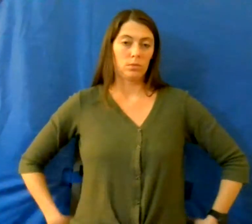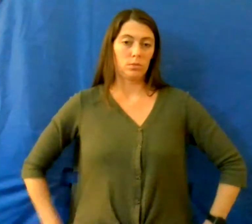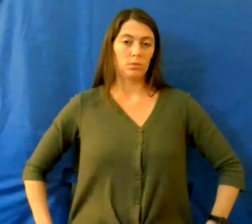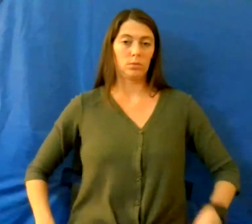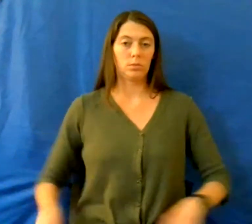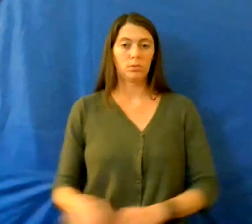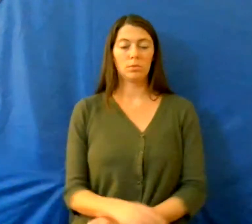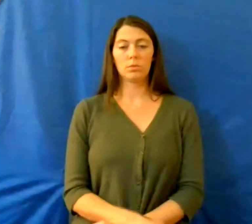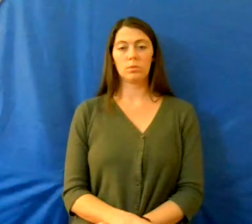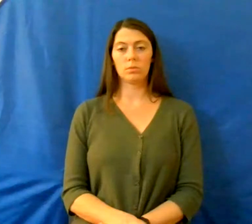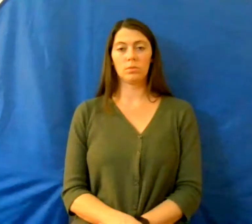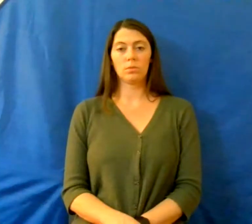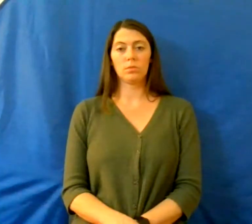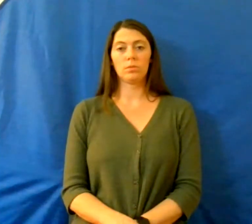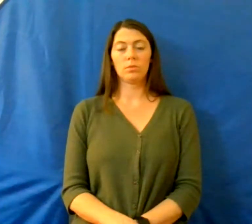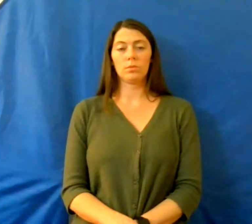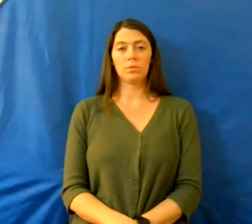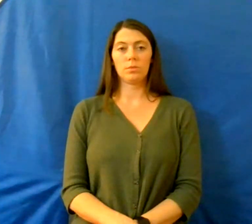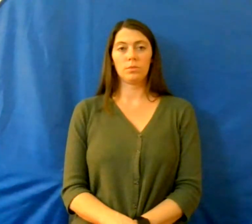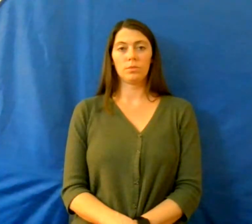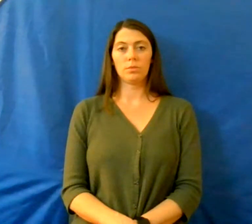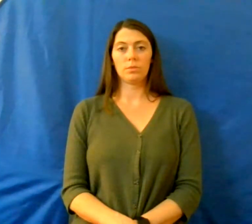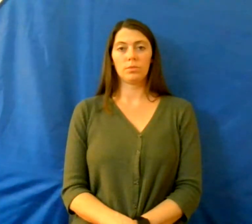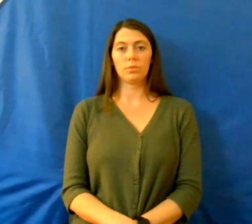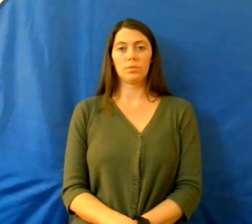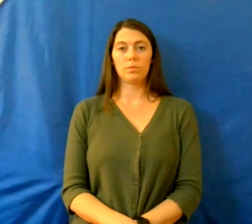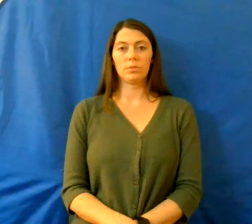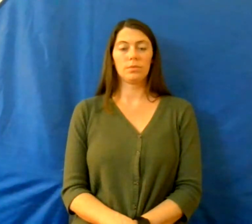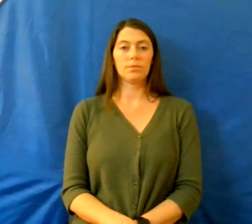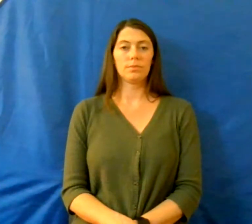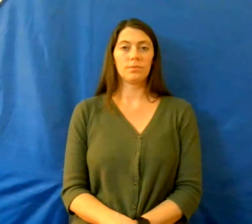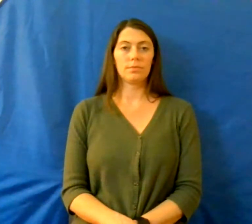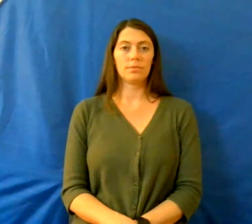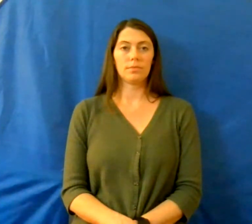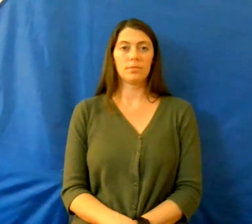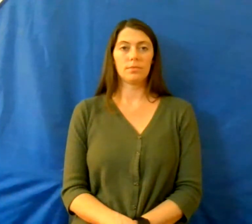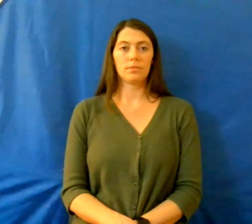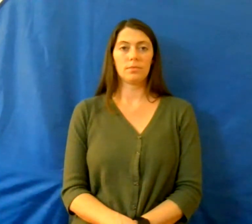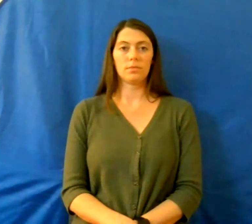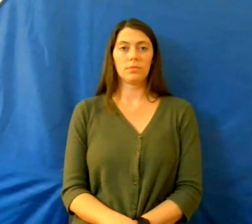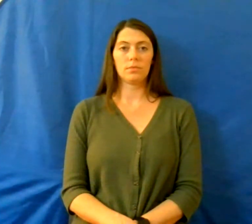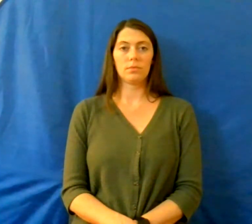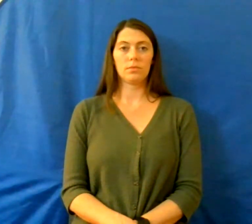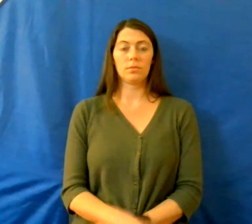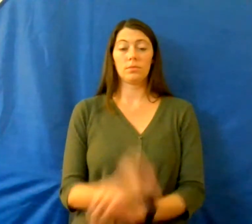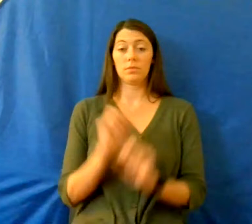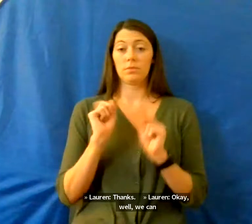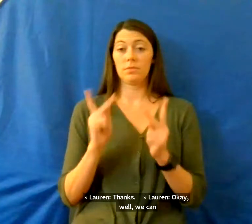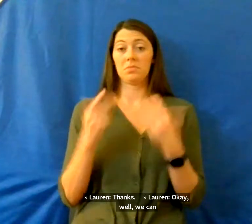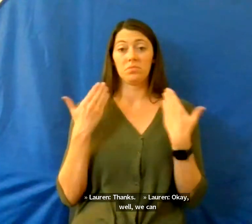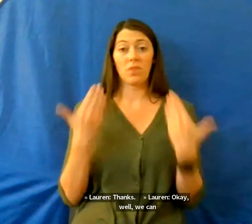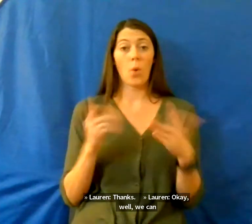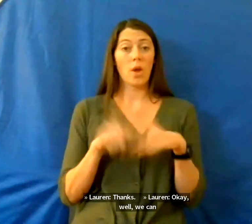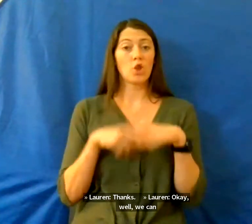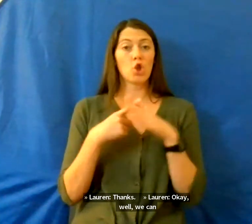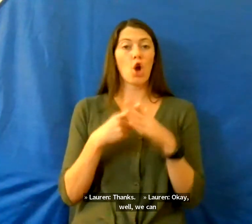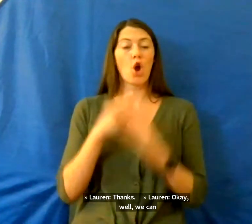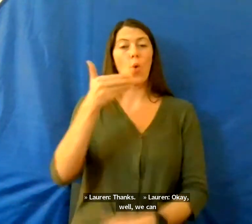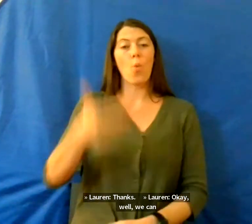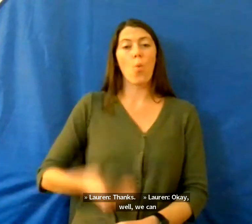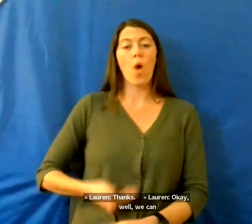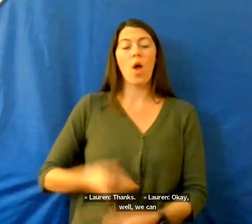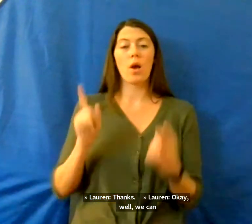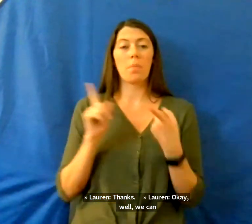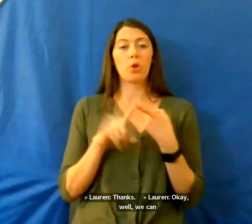Okay. Well, we can get started. Welcome to